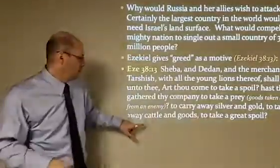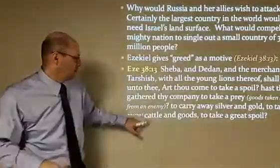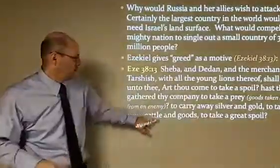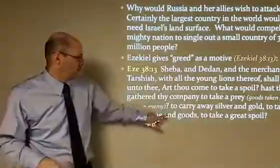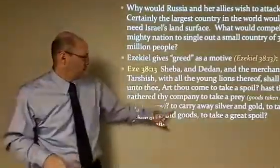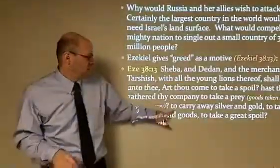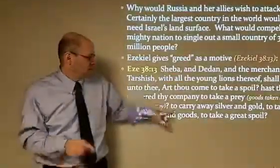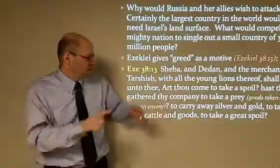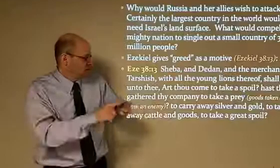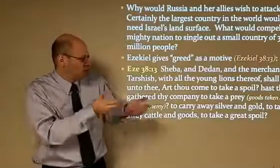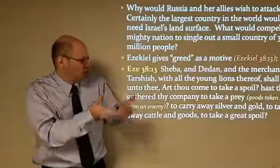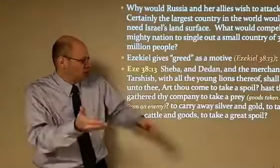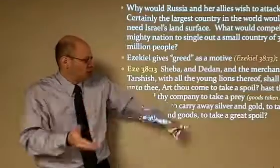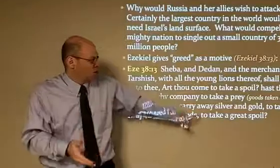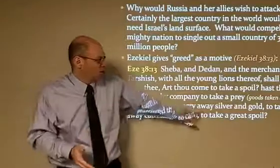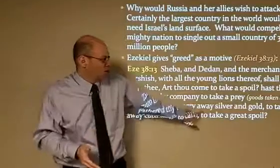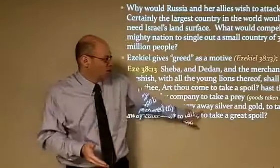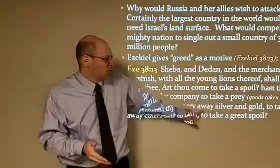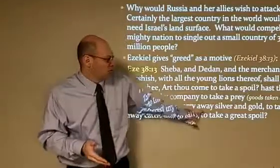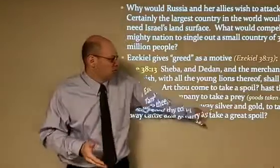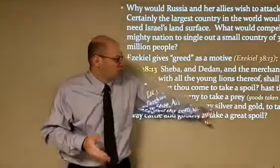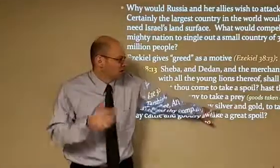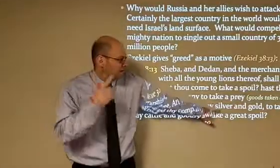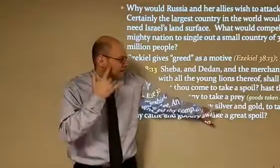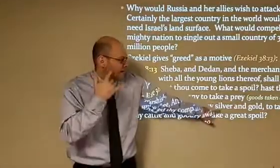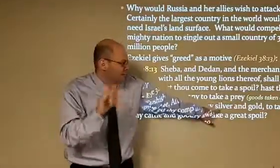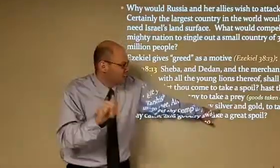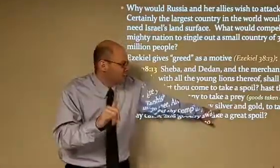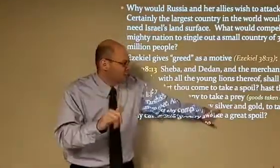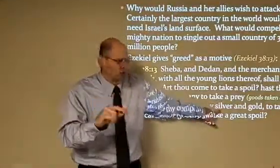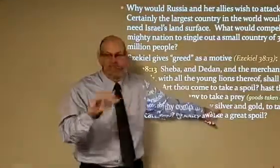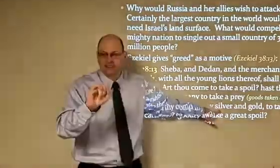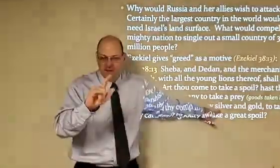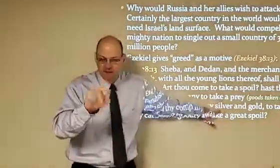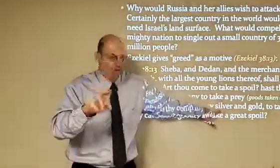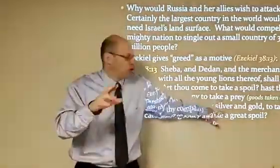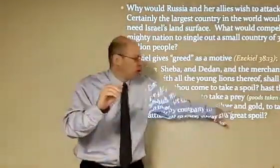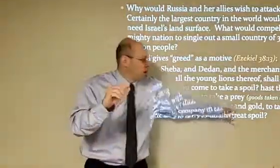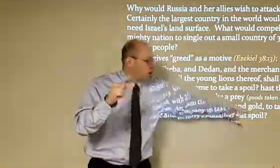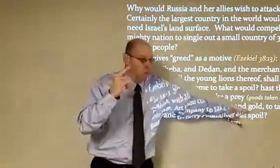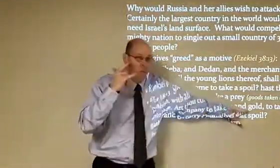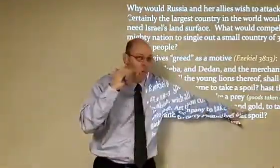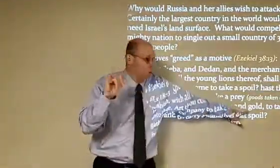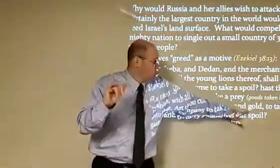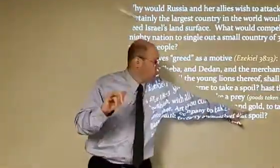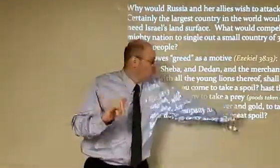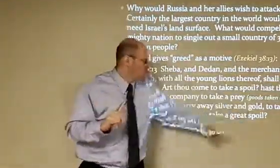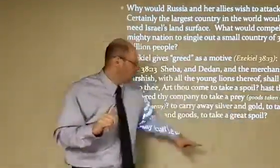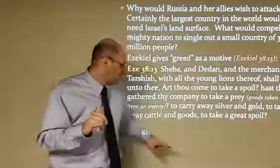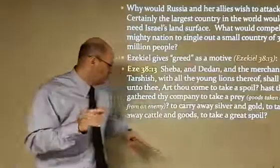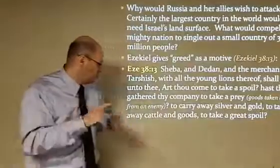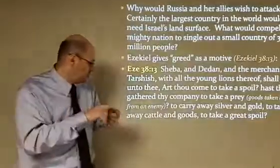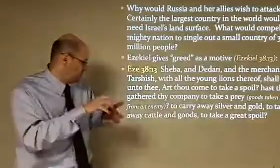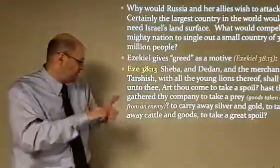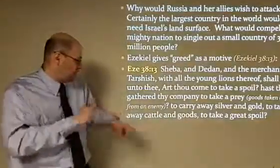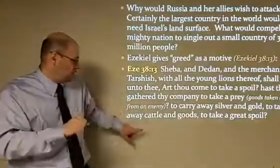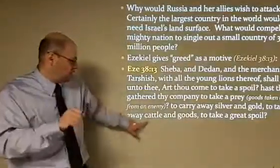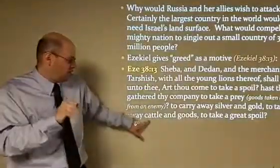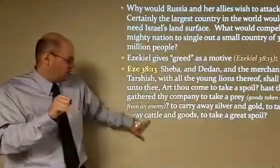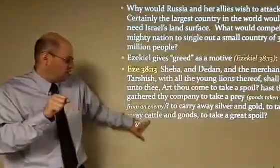scripture. To continue, it says to carry away silver and gold, to take away